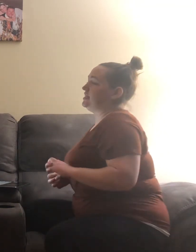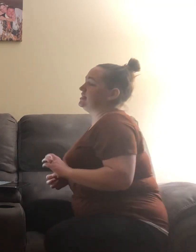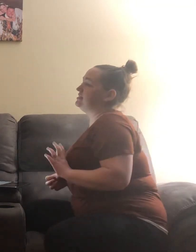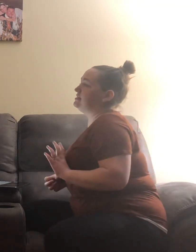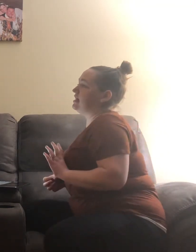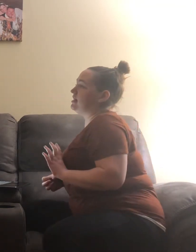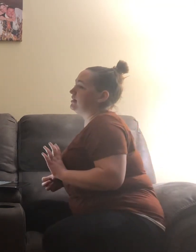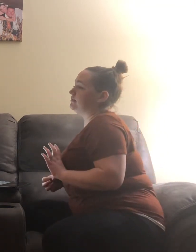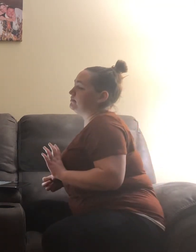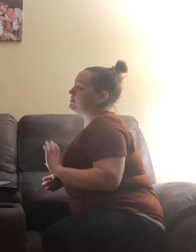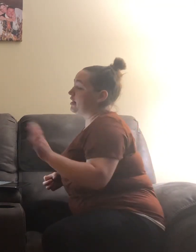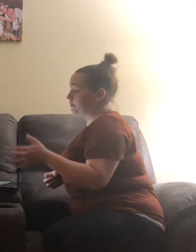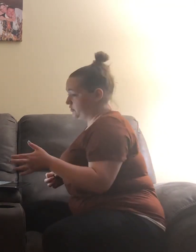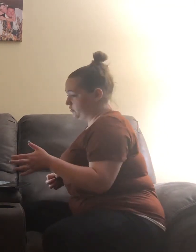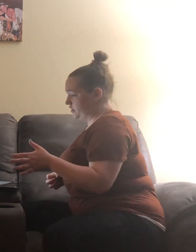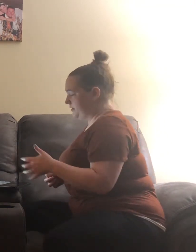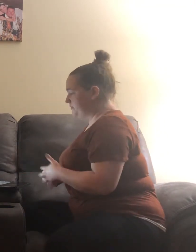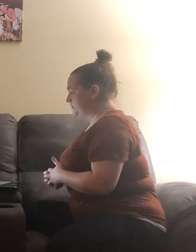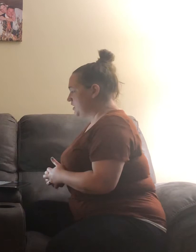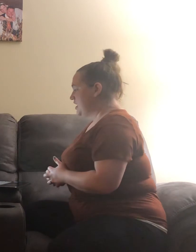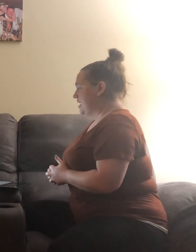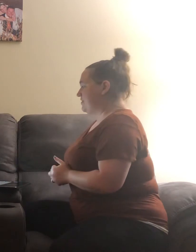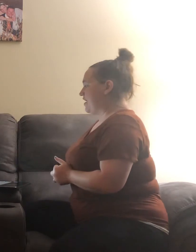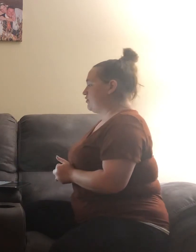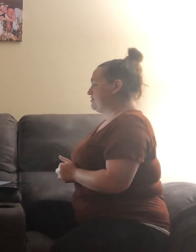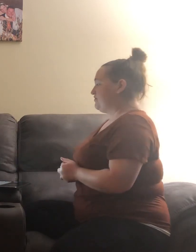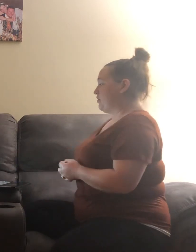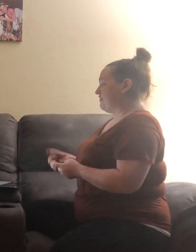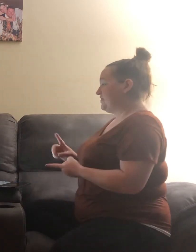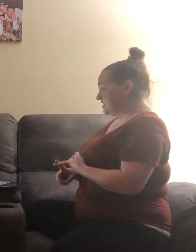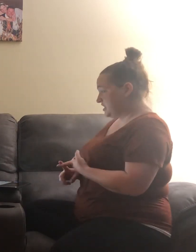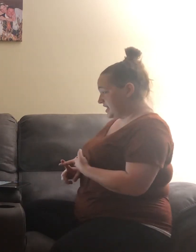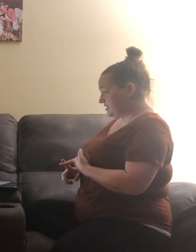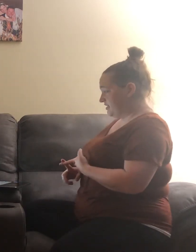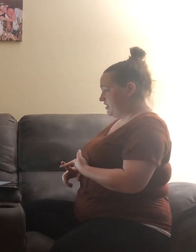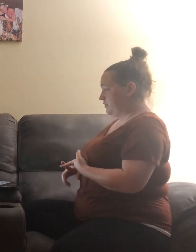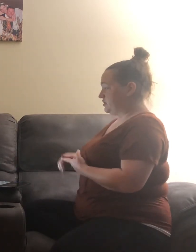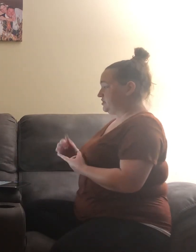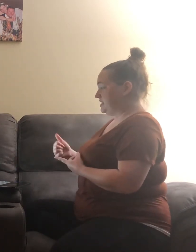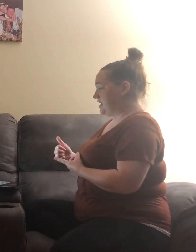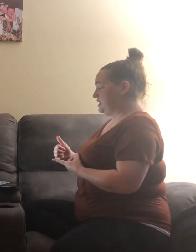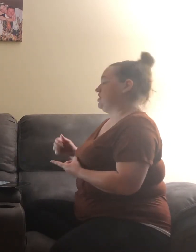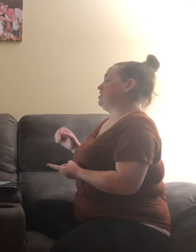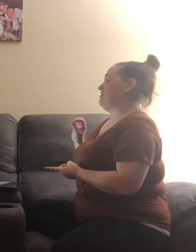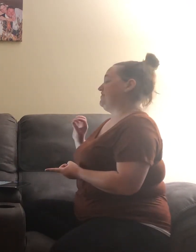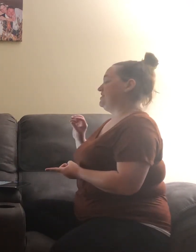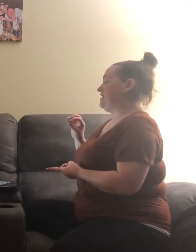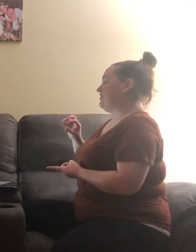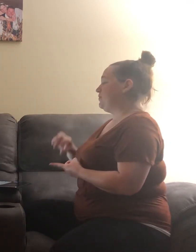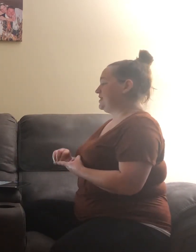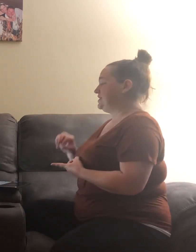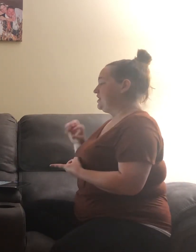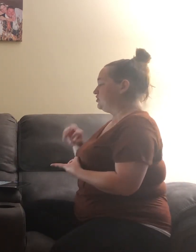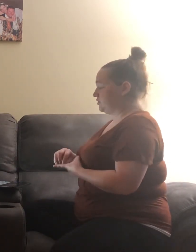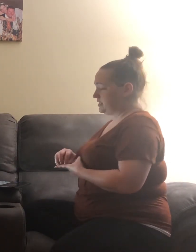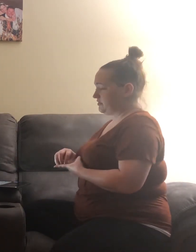is the albuterol. And that would be for physical activity, which you'll see on here. If he's having wheezing or shortness of